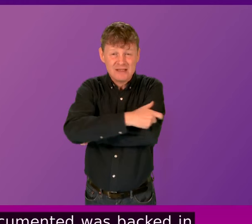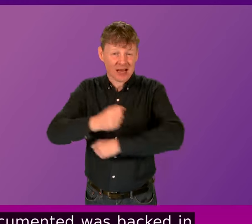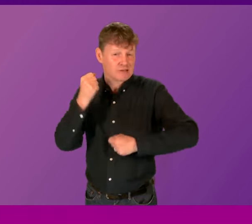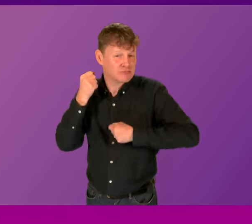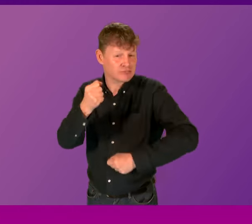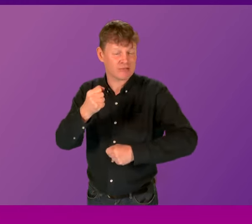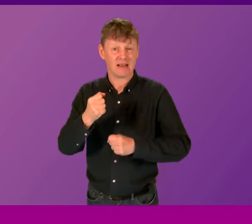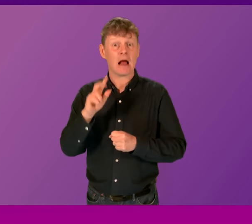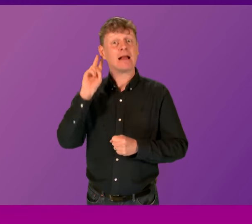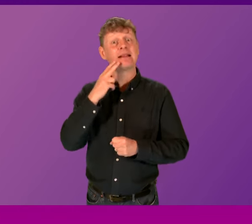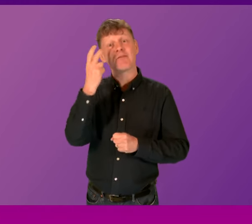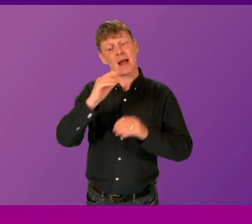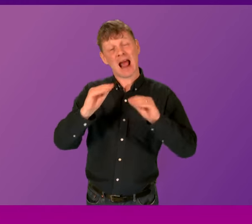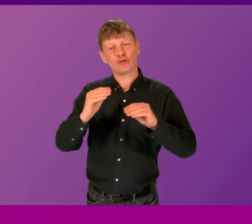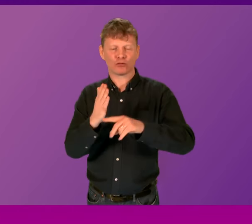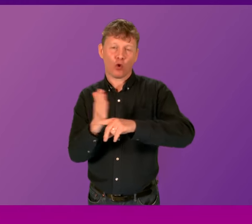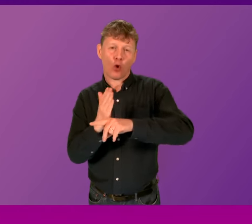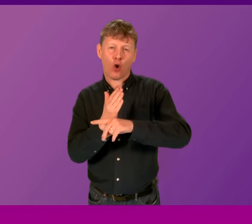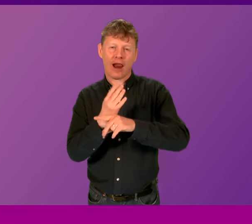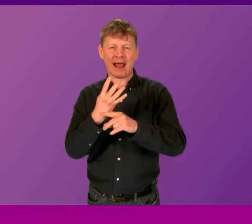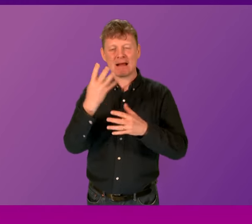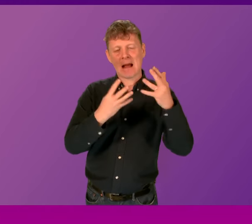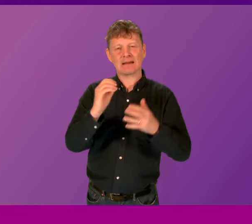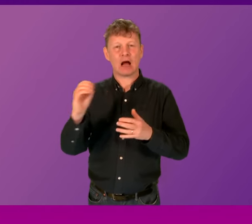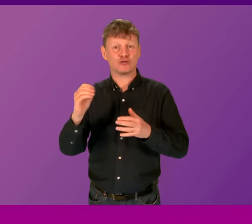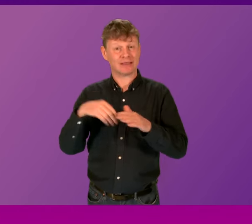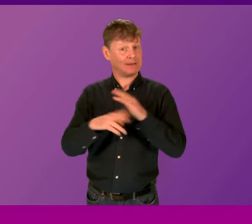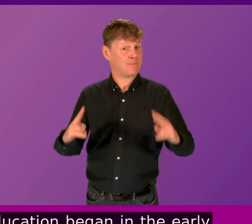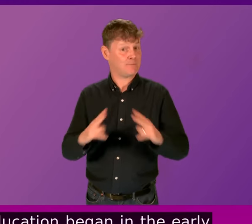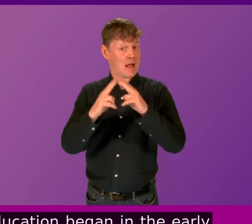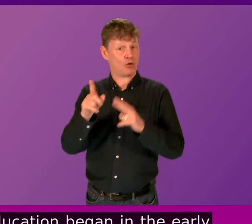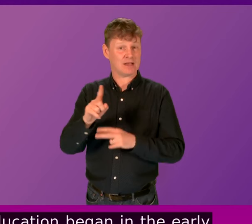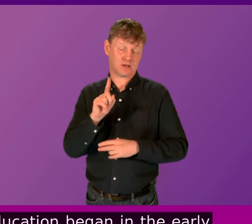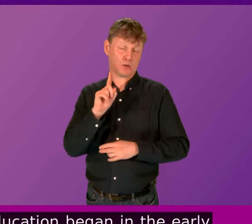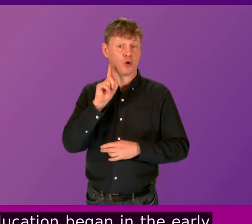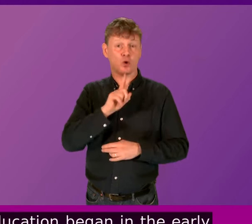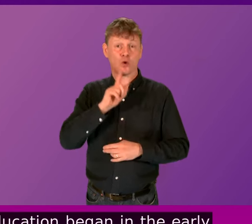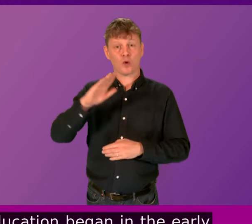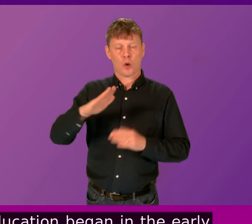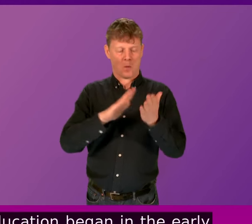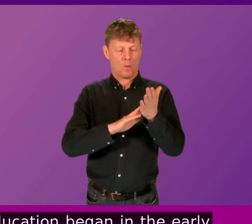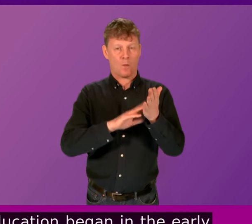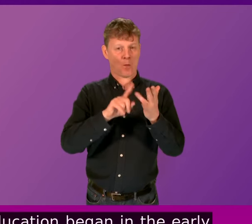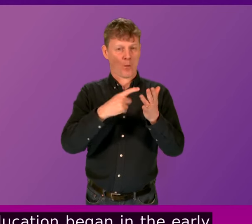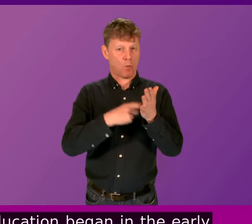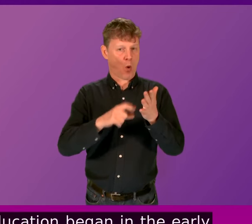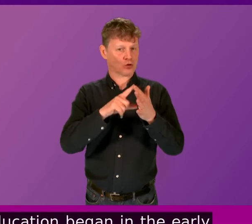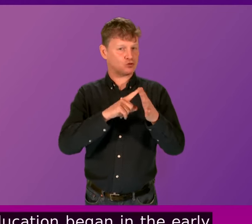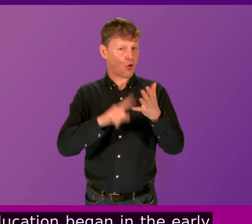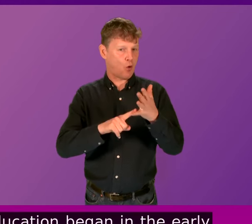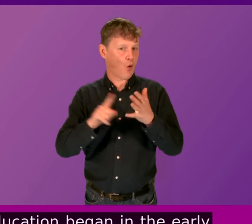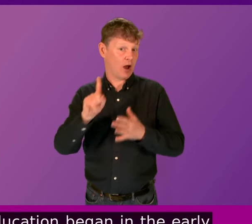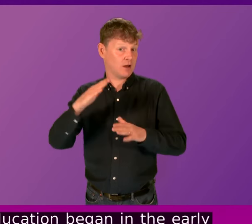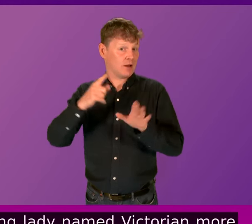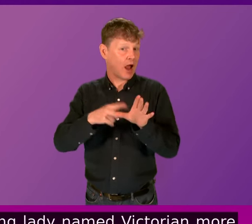began in the early 1900s in Paris with a young lady named Victorine Morceau, hopefully I got that right.